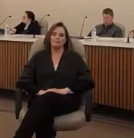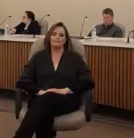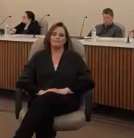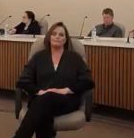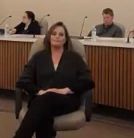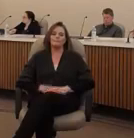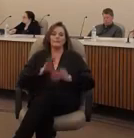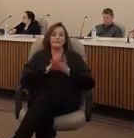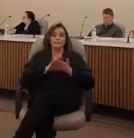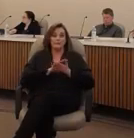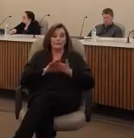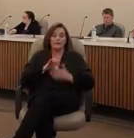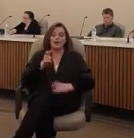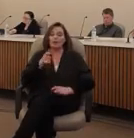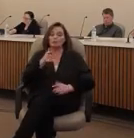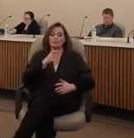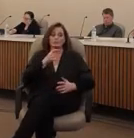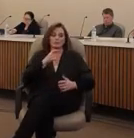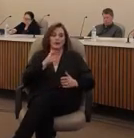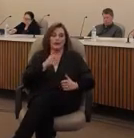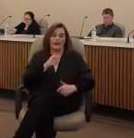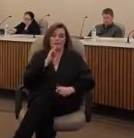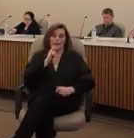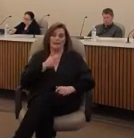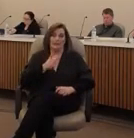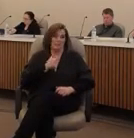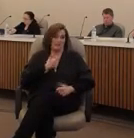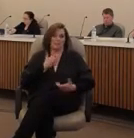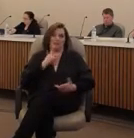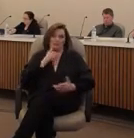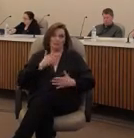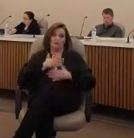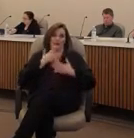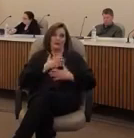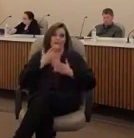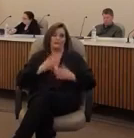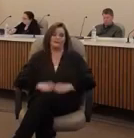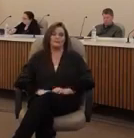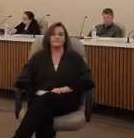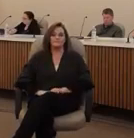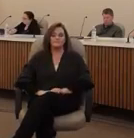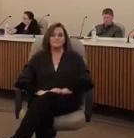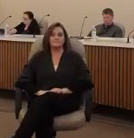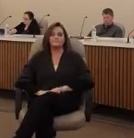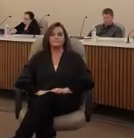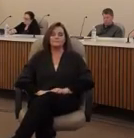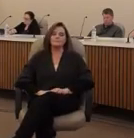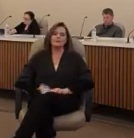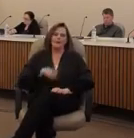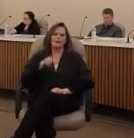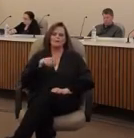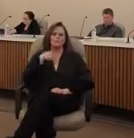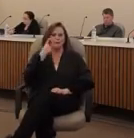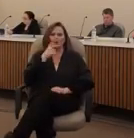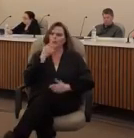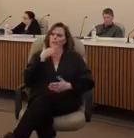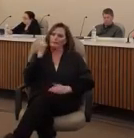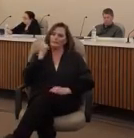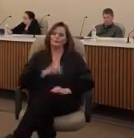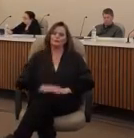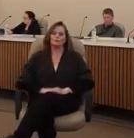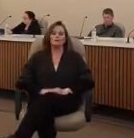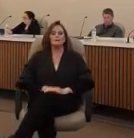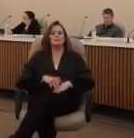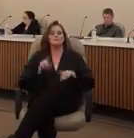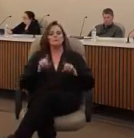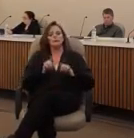And cleaning that up, if I'm a resident in that area, I'd be very happy about it because it would really brighten it up and make it look a lot better and probably help with some of